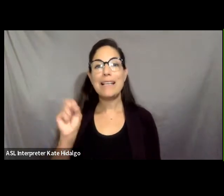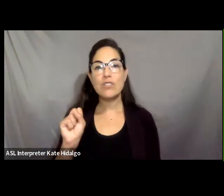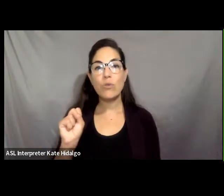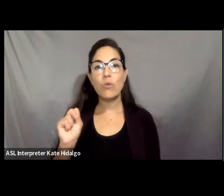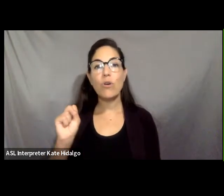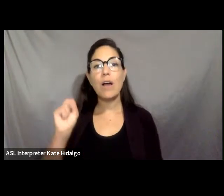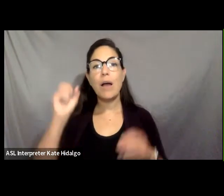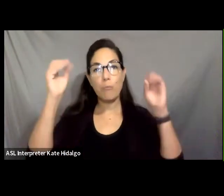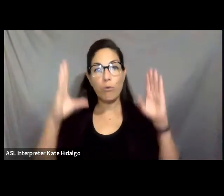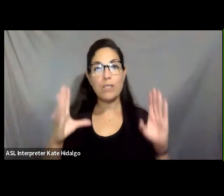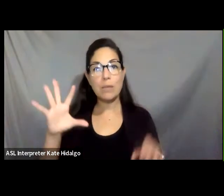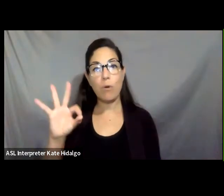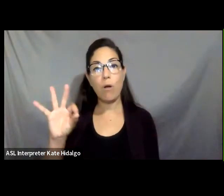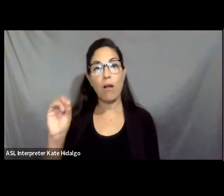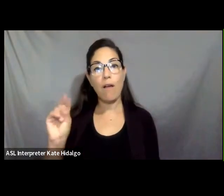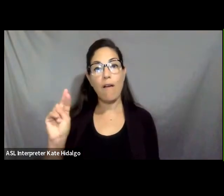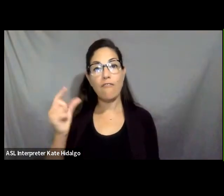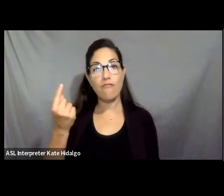Fong.